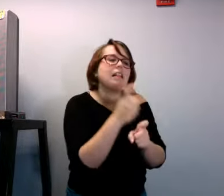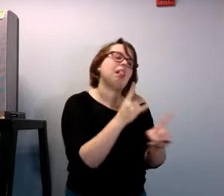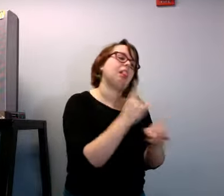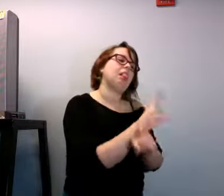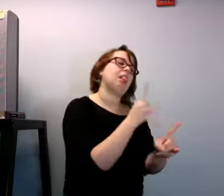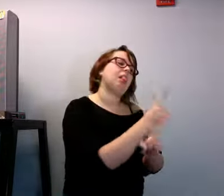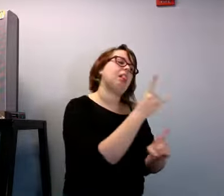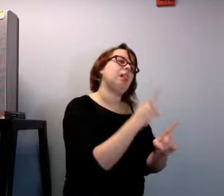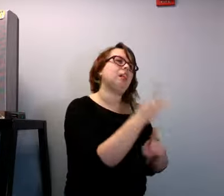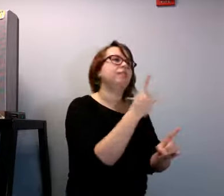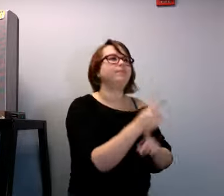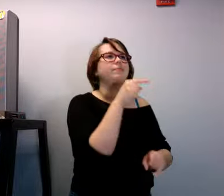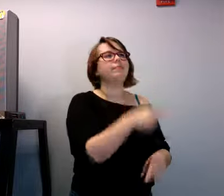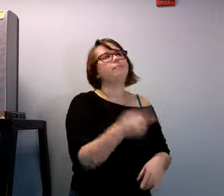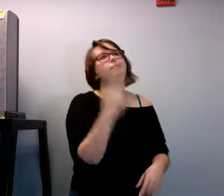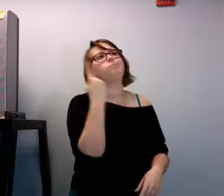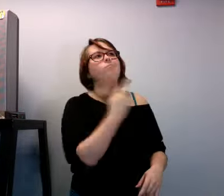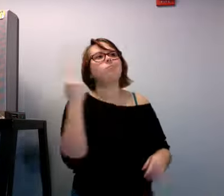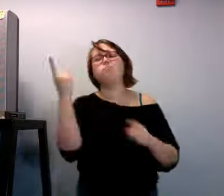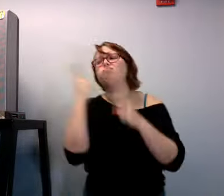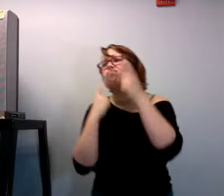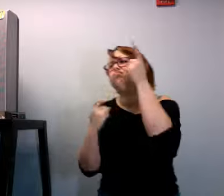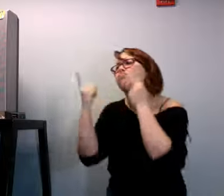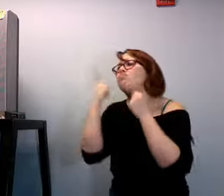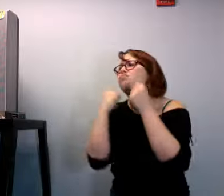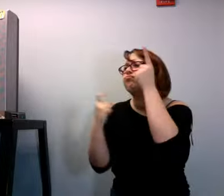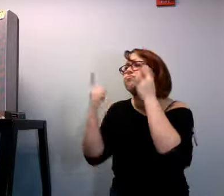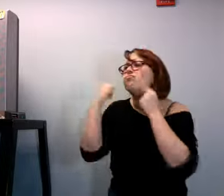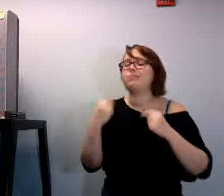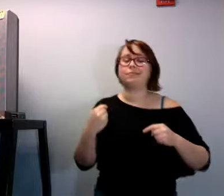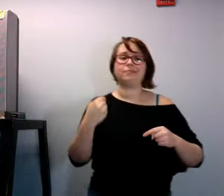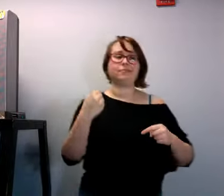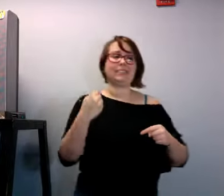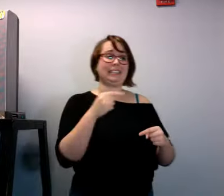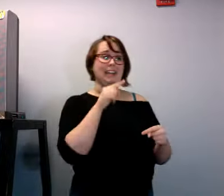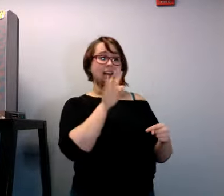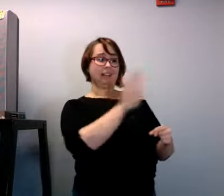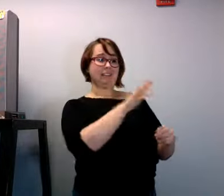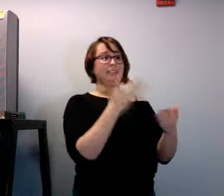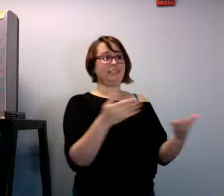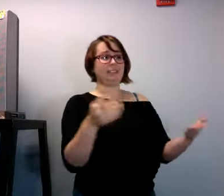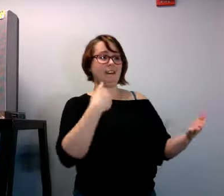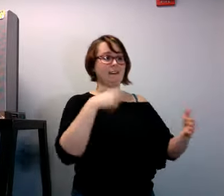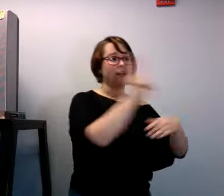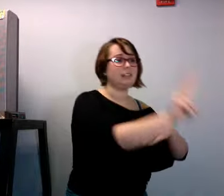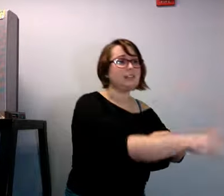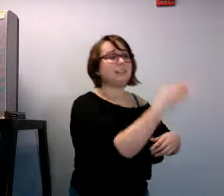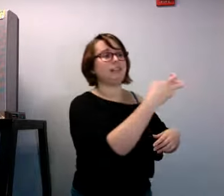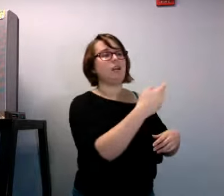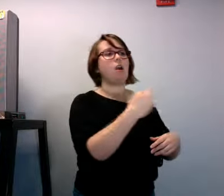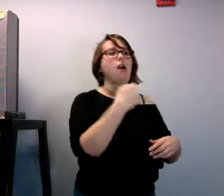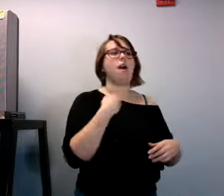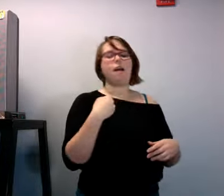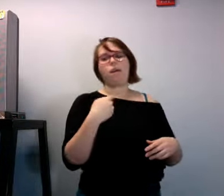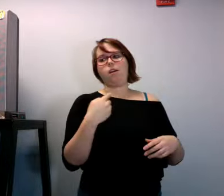cry. I would always take his things away from him. I was always getting punished for doing something, and I would hide so